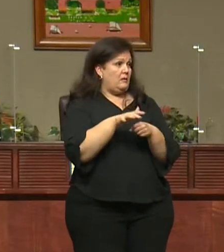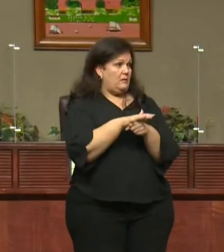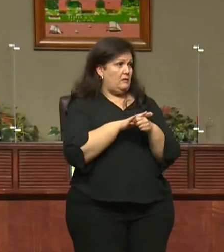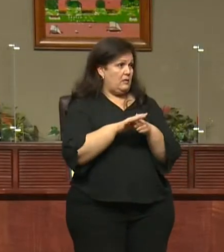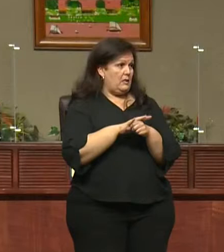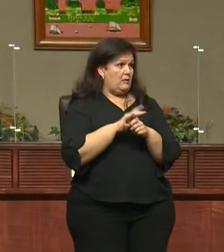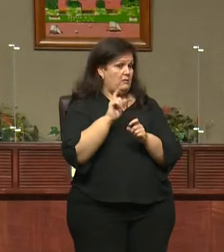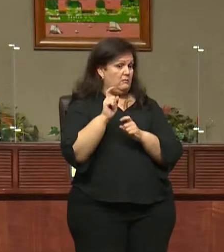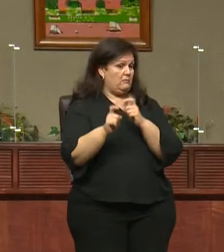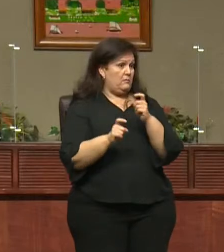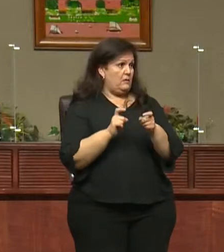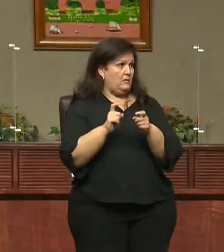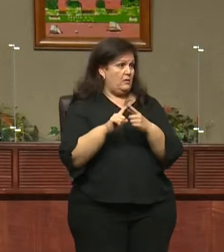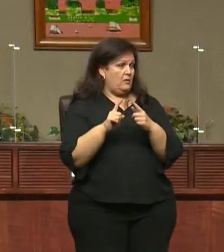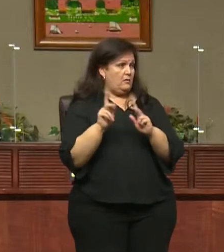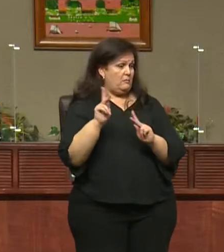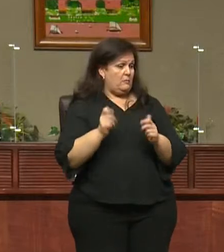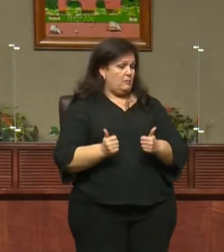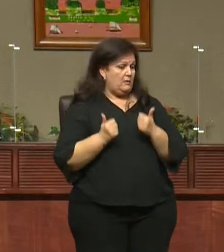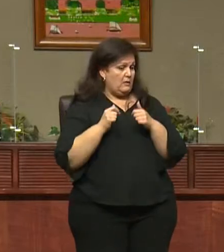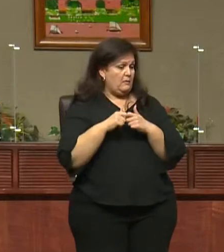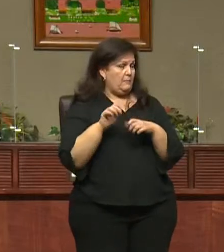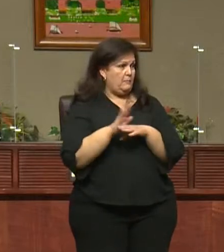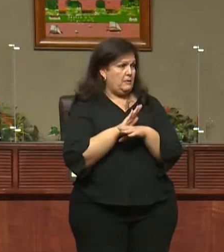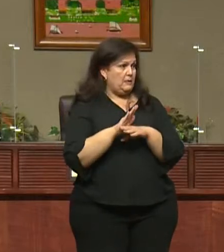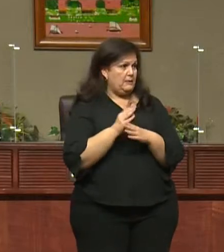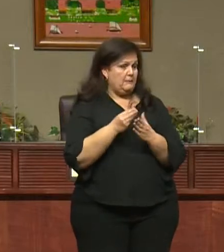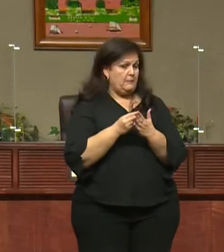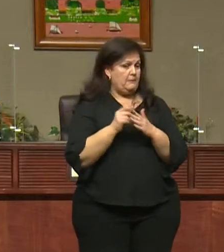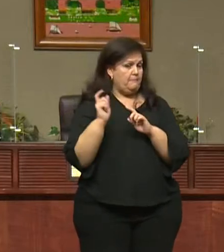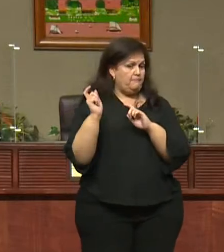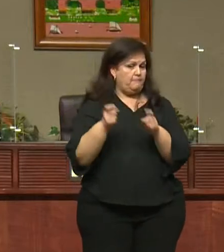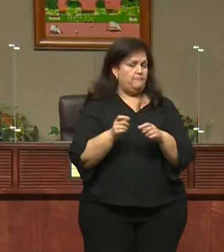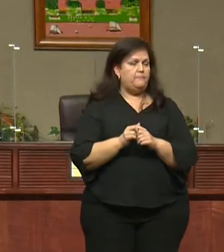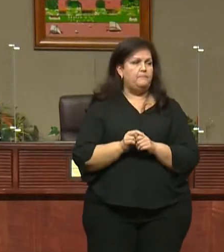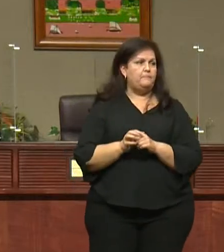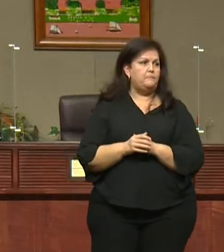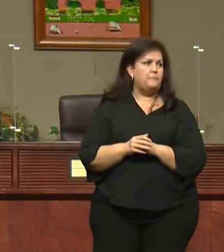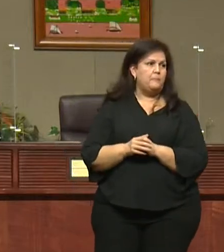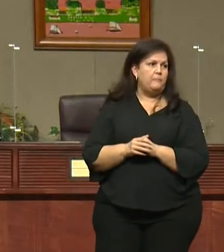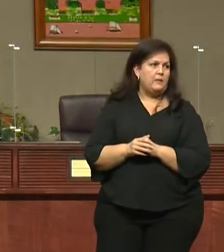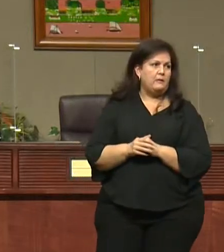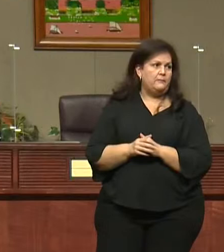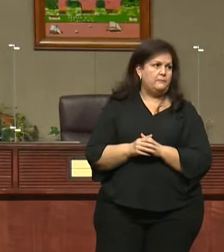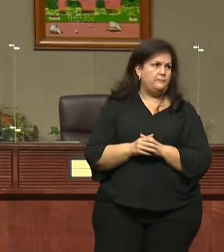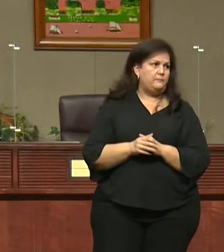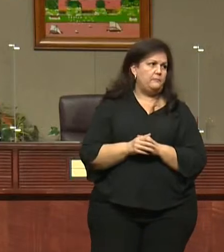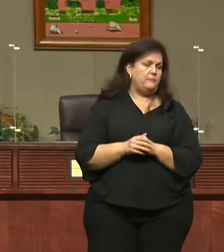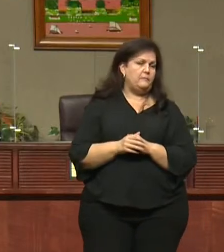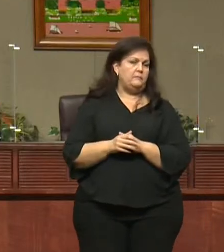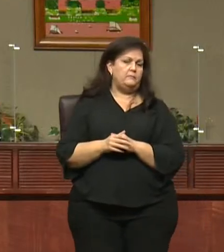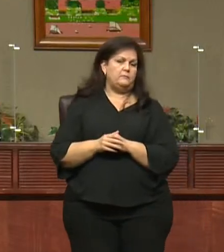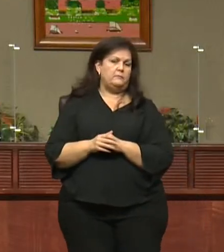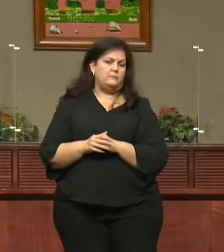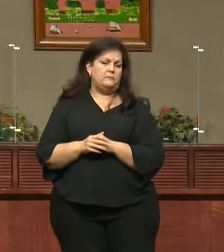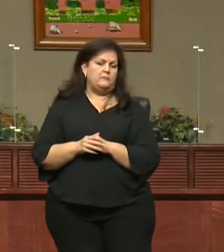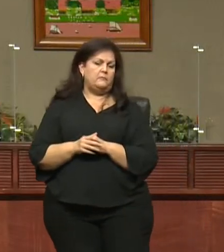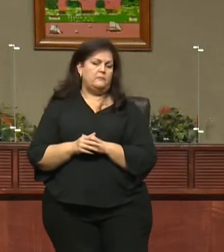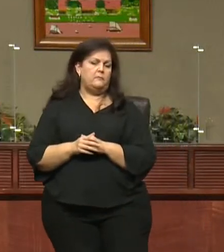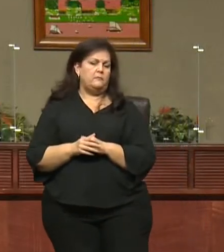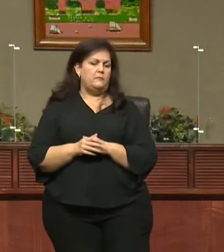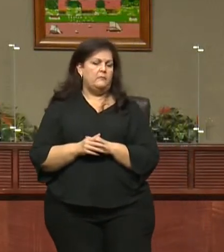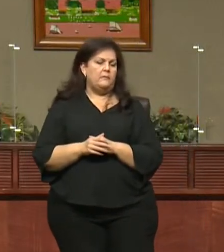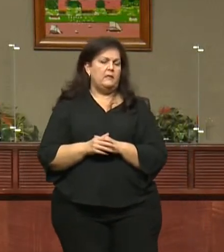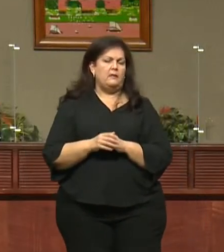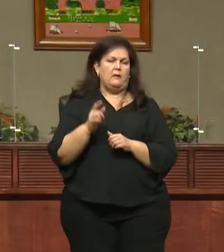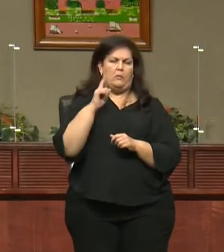initial round of funds to residents and businesses? I will be meeting with the county senior